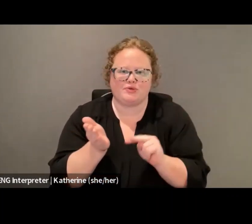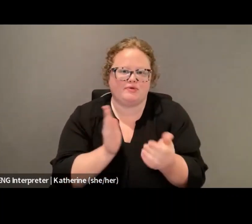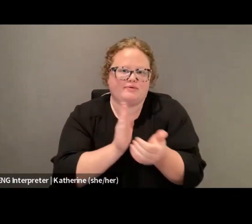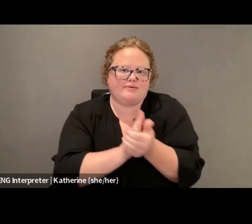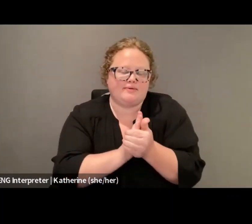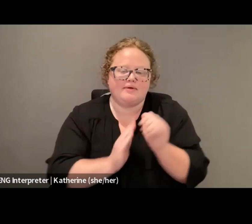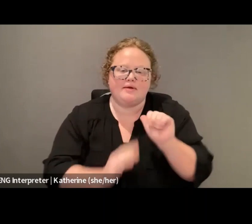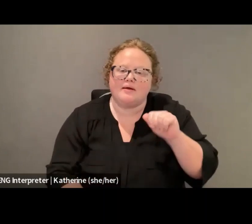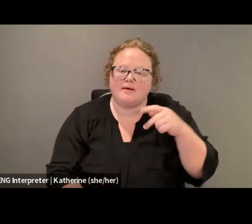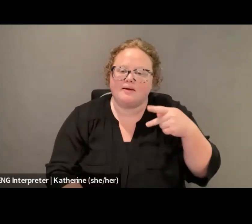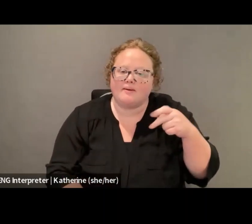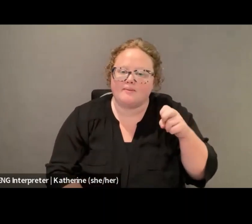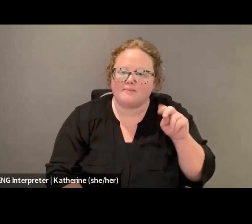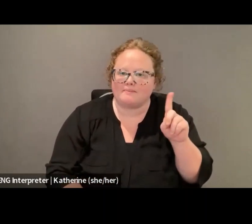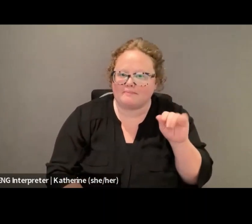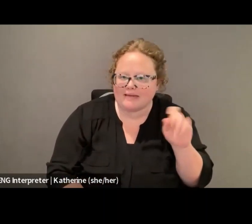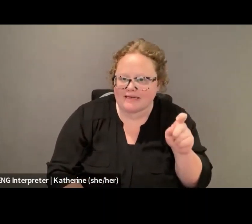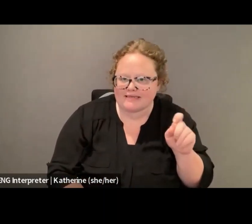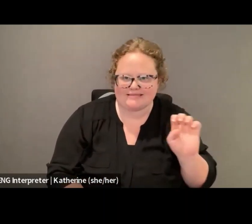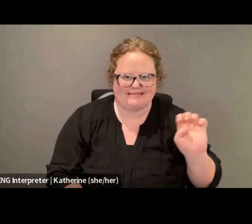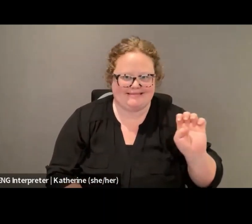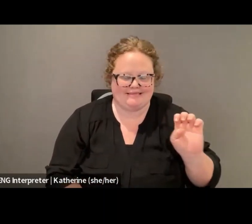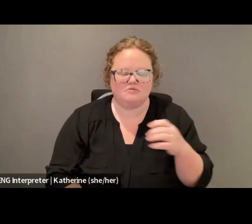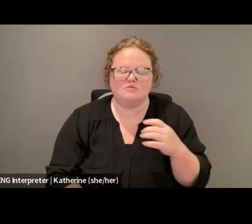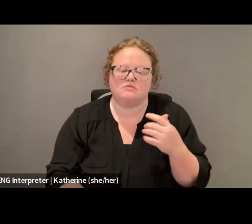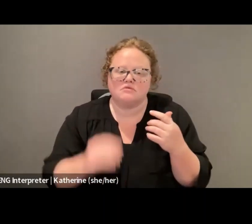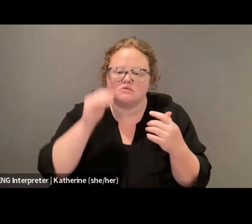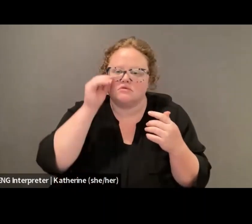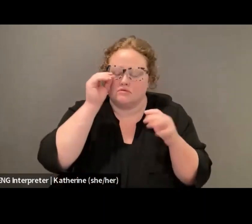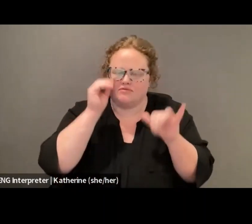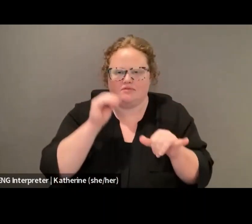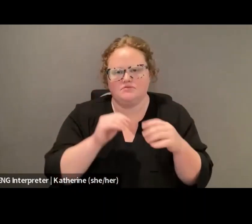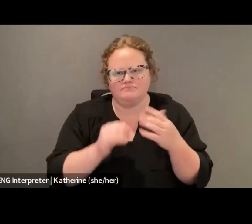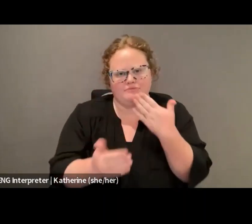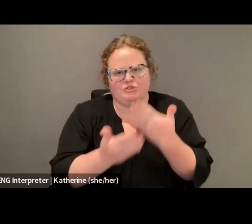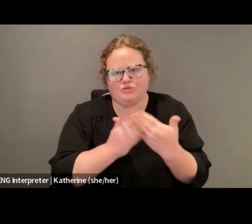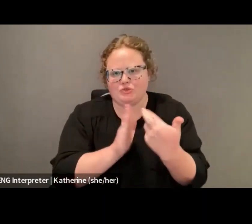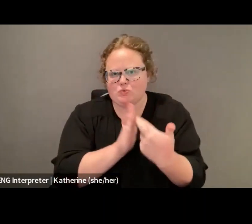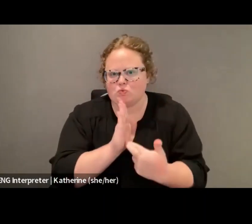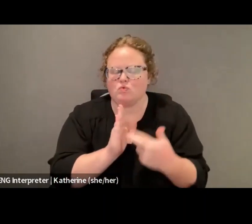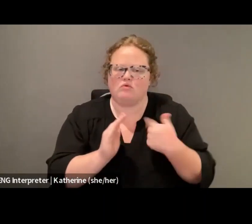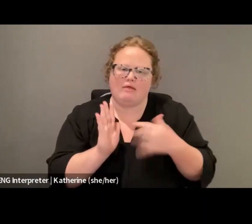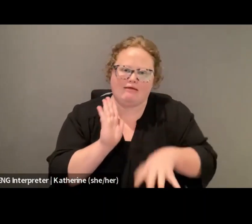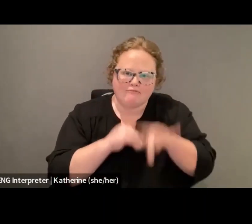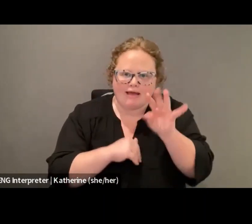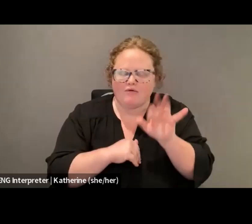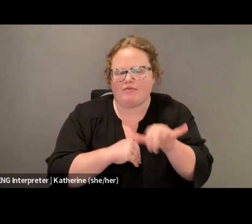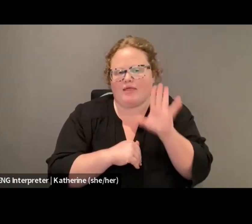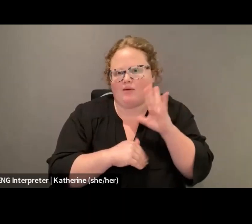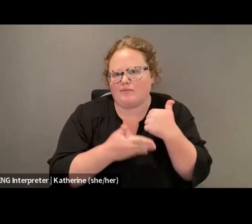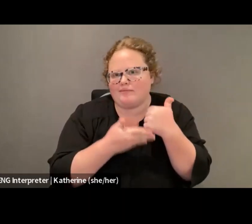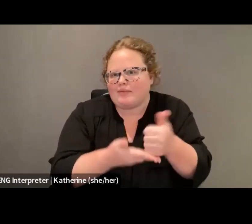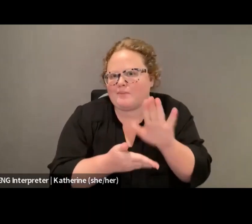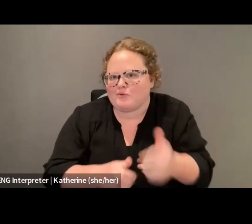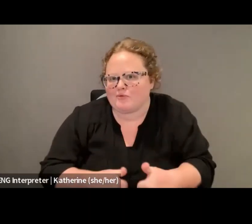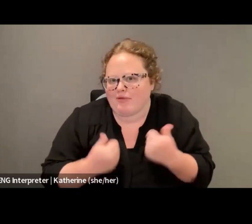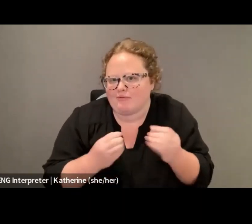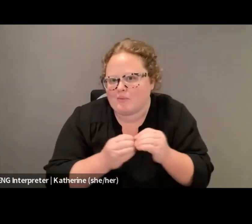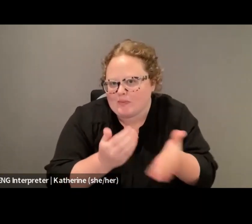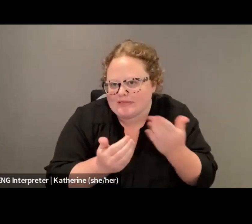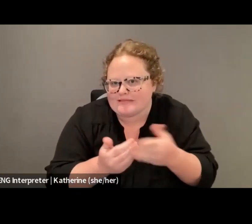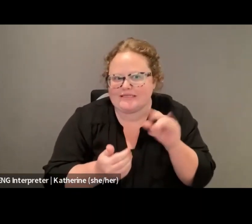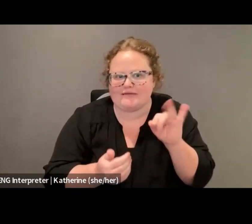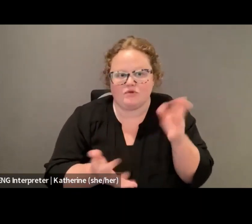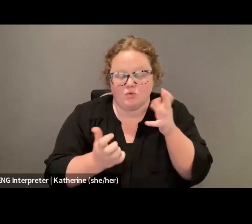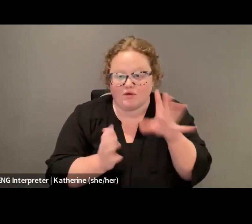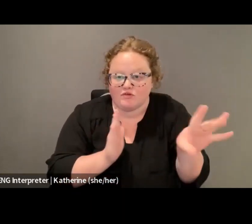And this is just a rule of thumb that I've discovered that can make life a lot easier. If you want to skip exactly to